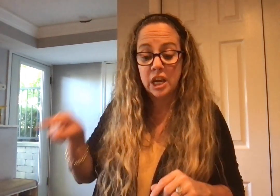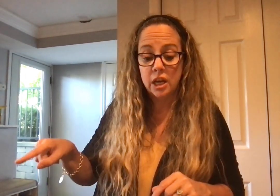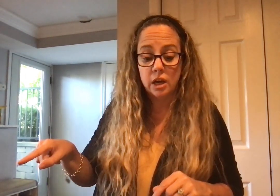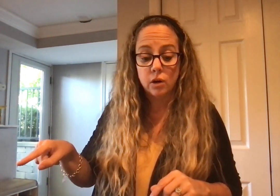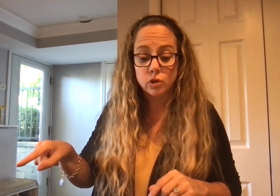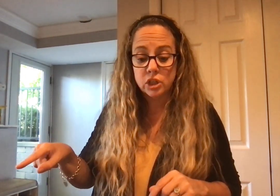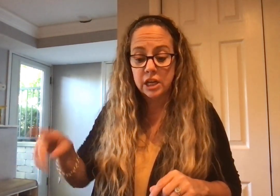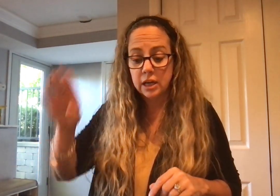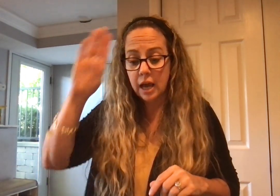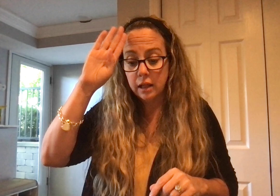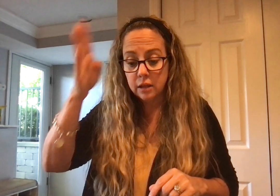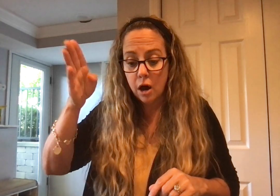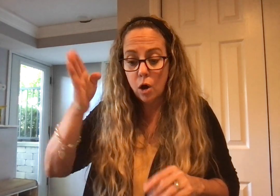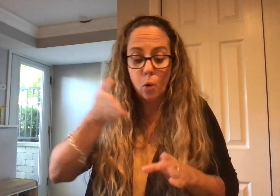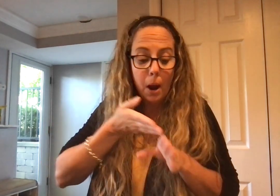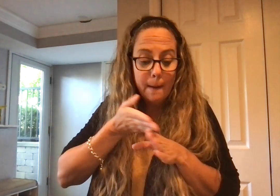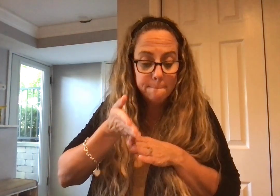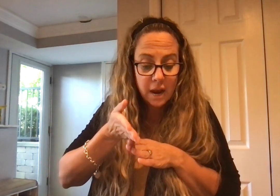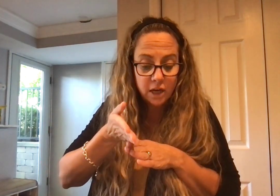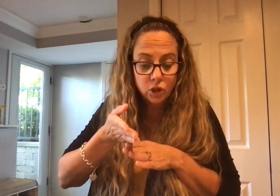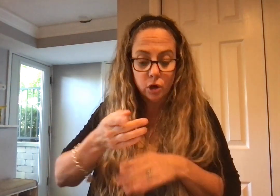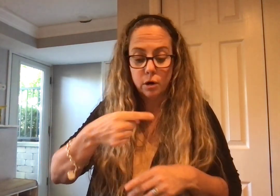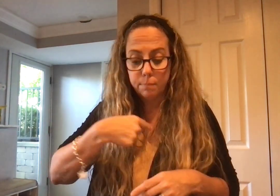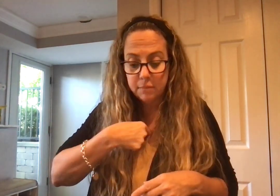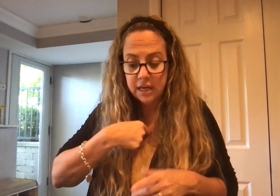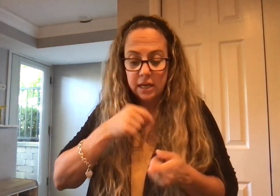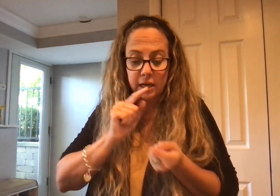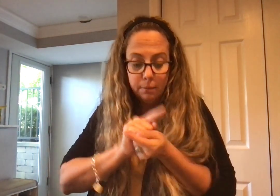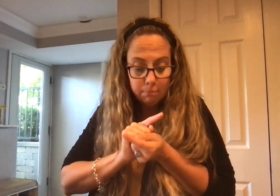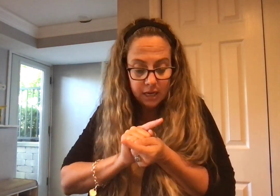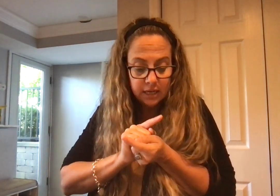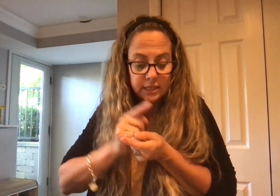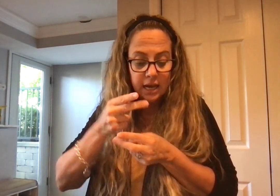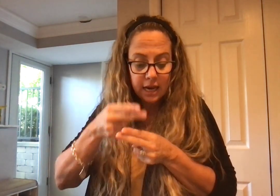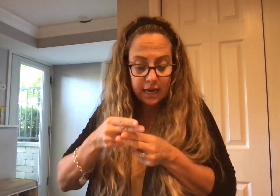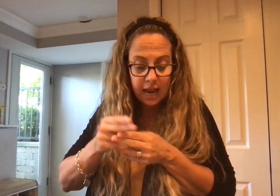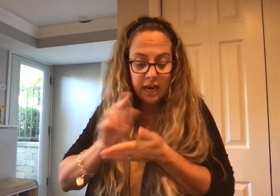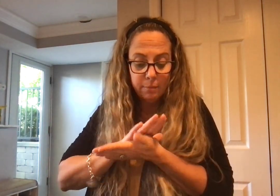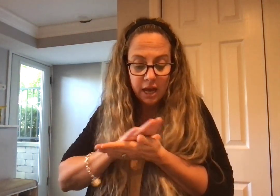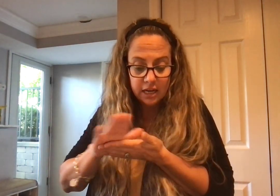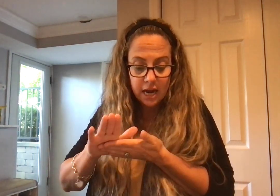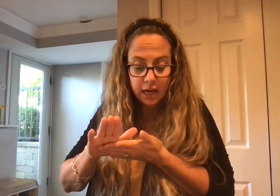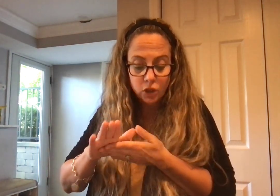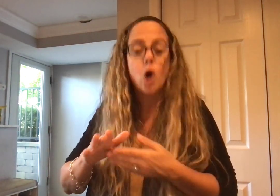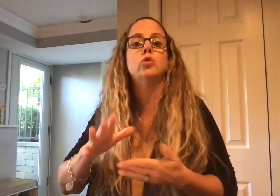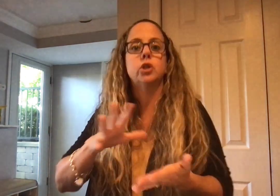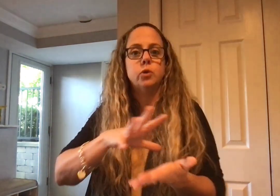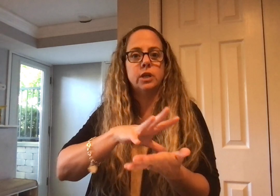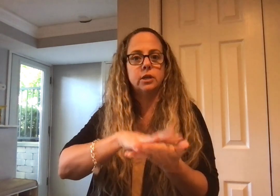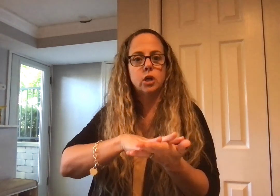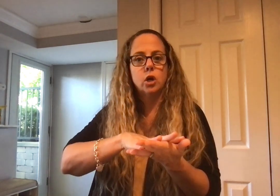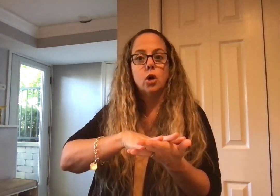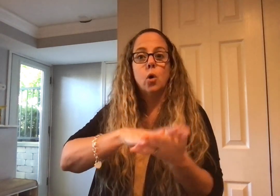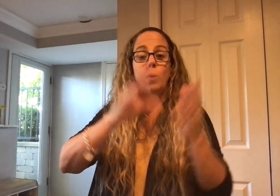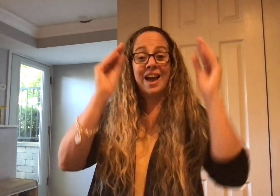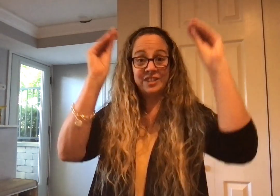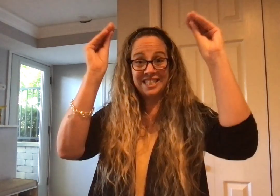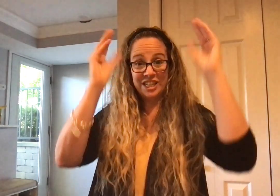he or she, hello, major, me, meet, name, nice. Oh, student. We have